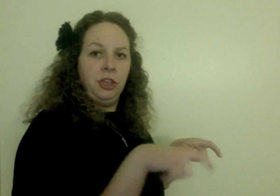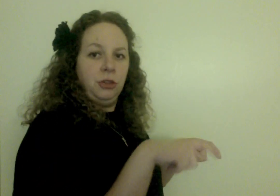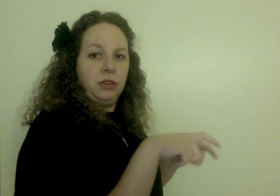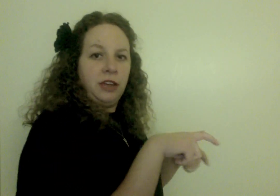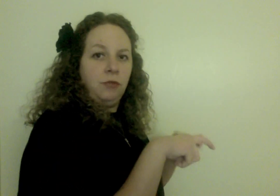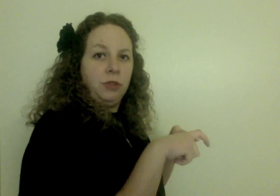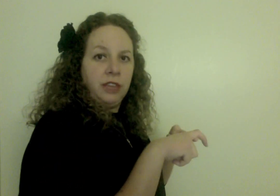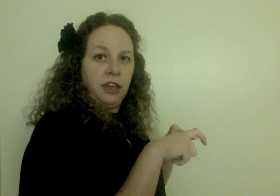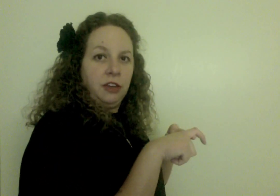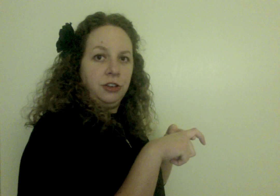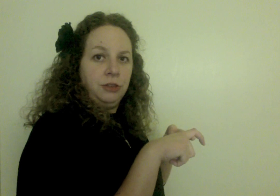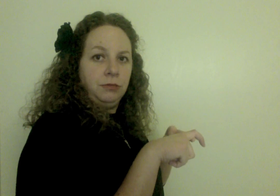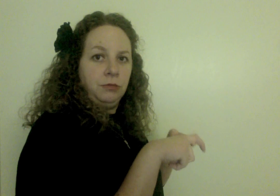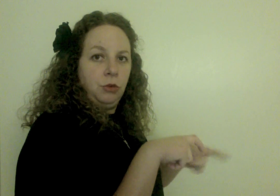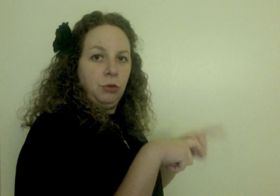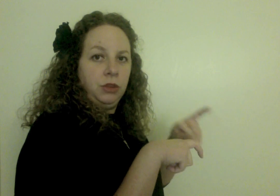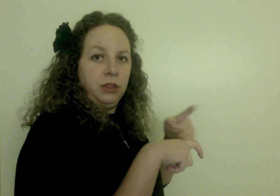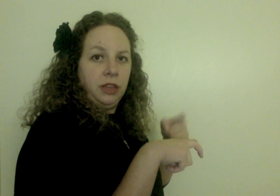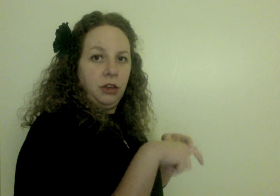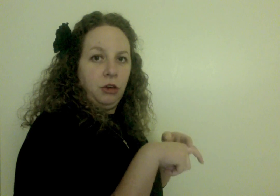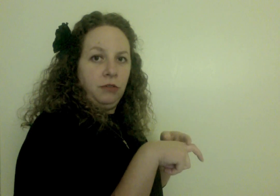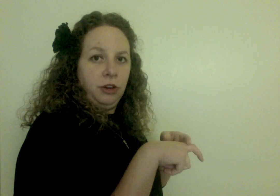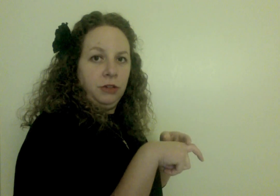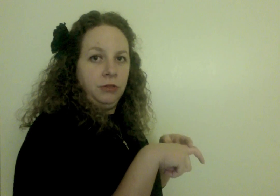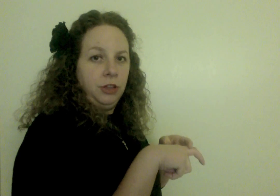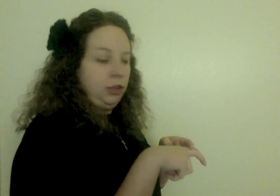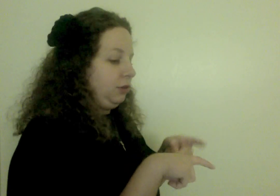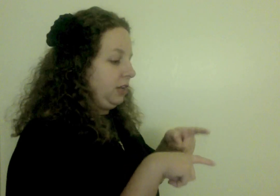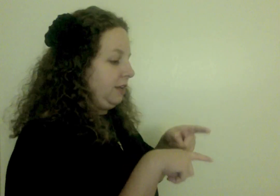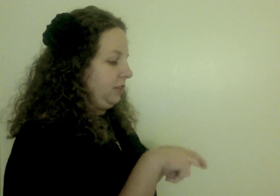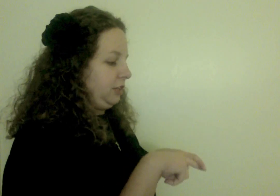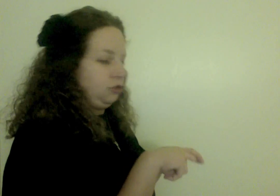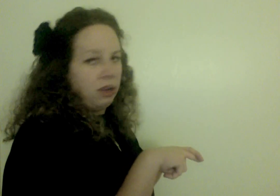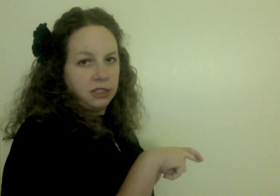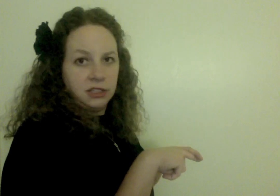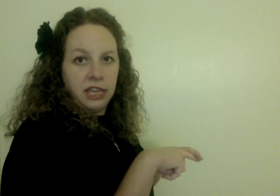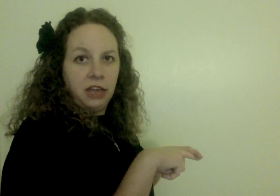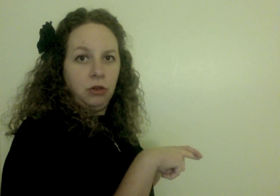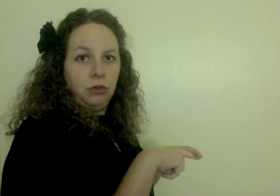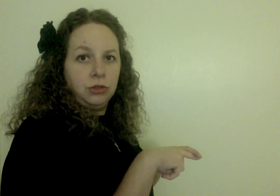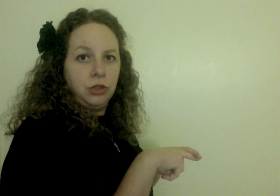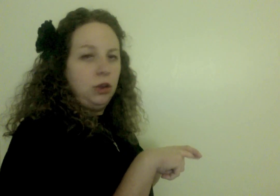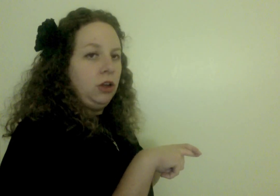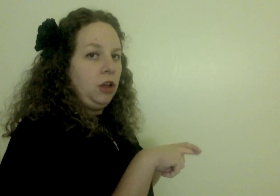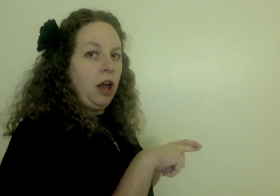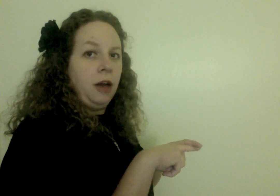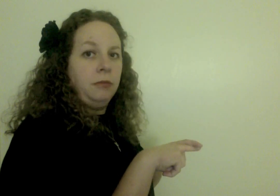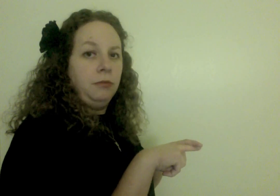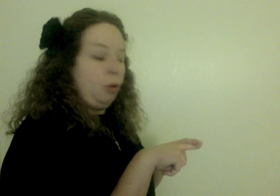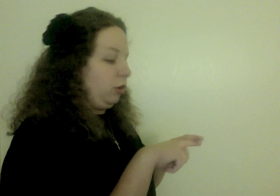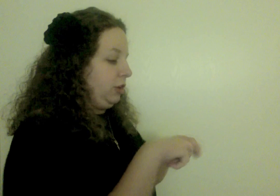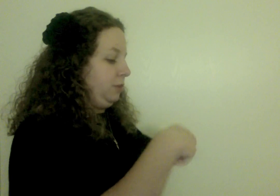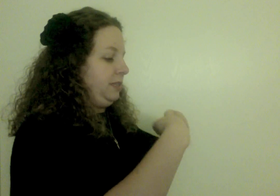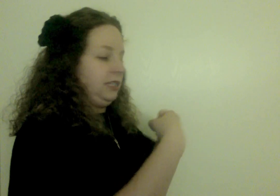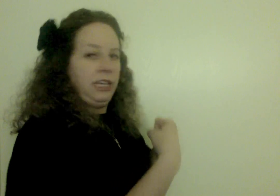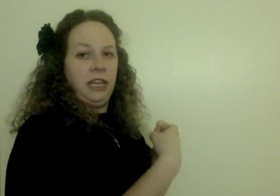You could have one leg under, one leg over. You could have your legs crossed to the ankles, or you could be sitting